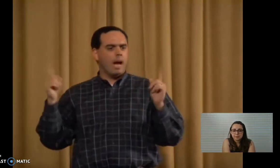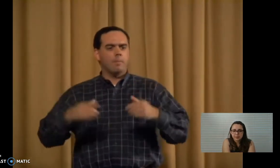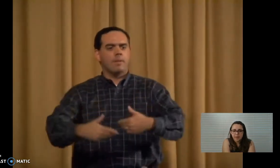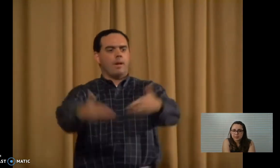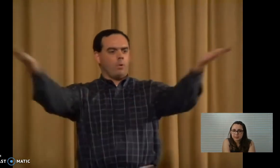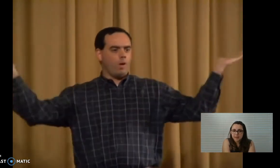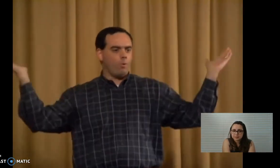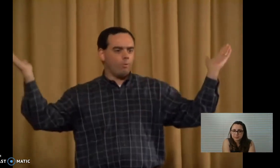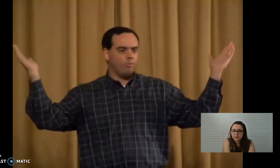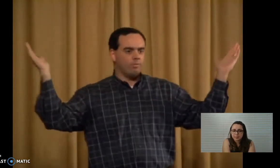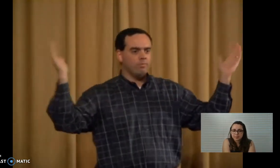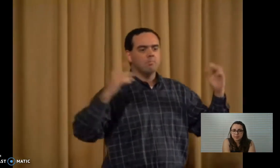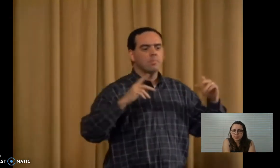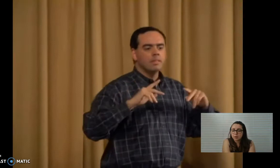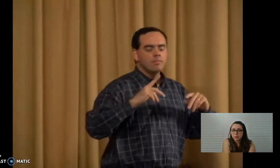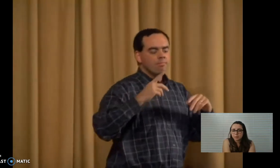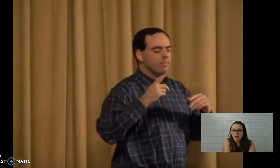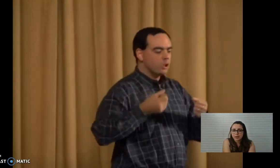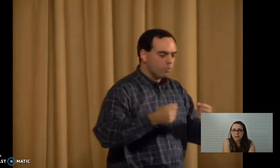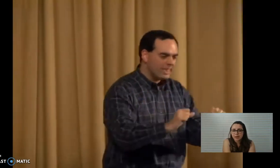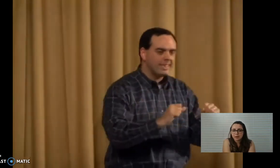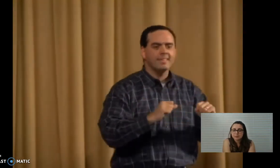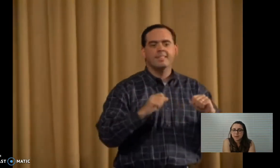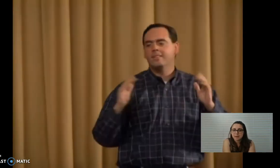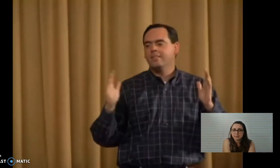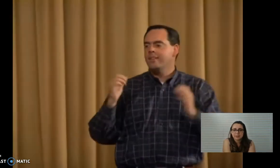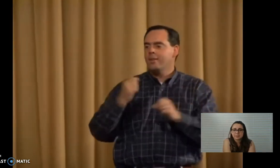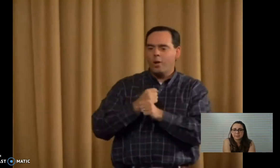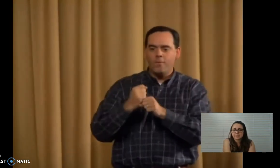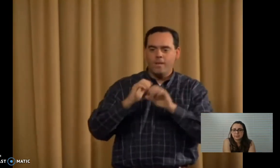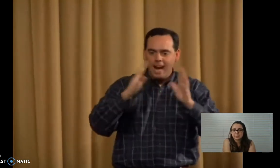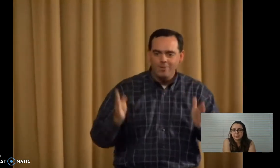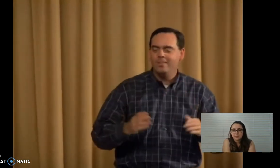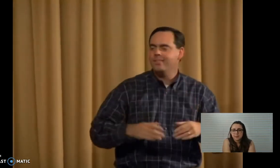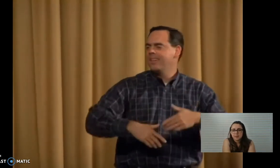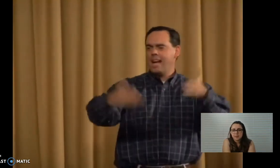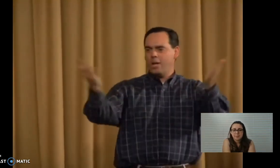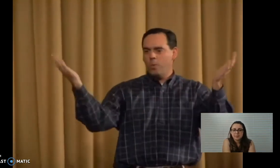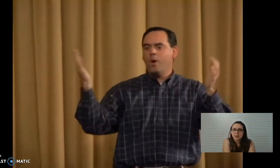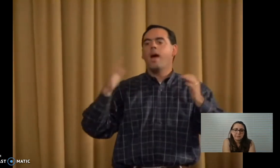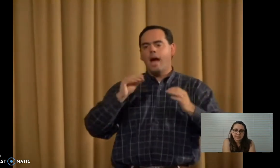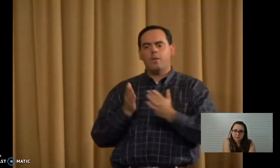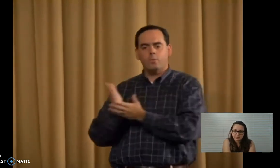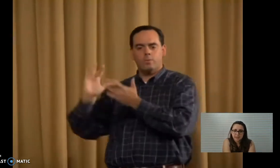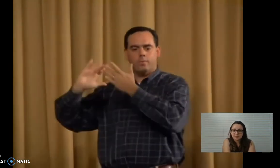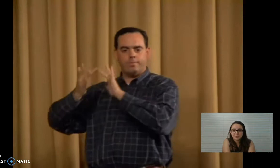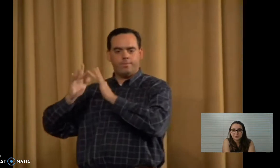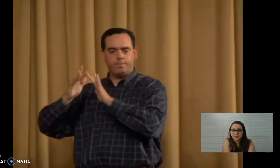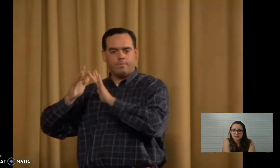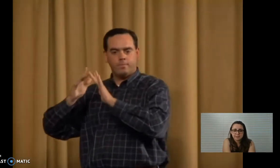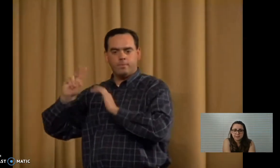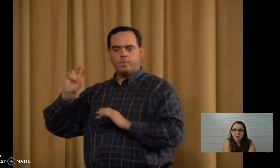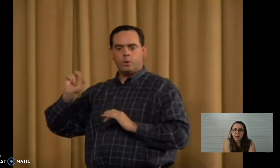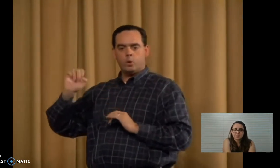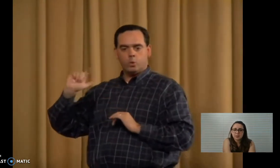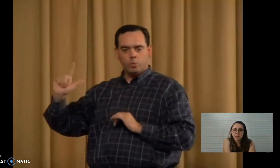Learning doesn't only happen in a classroom, it happens all worldwide, outside of classrooms. It happens in coffee houses, it happens in the